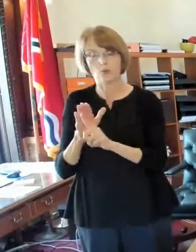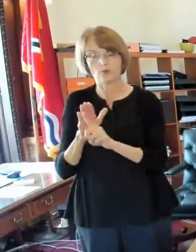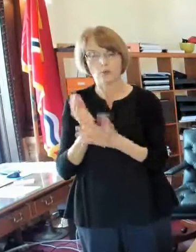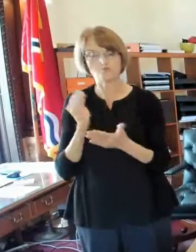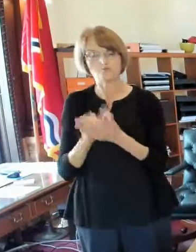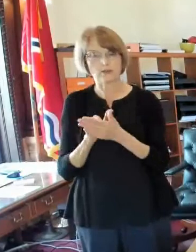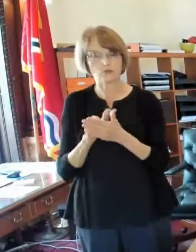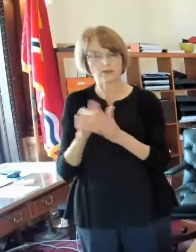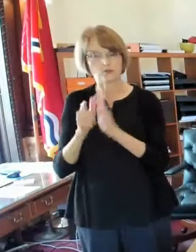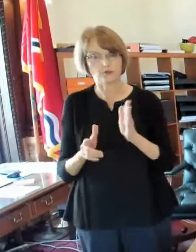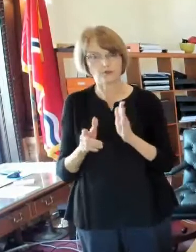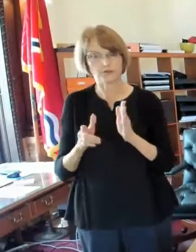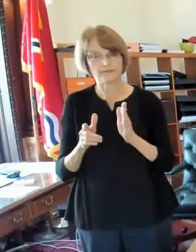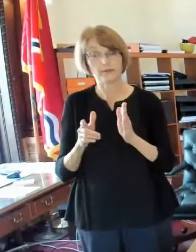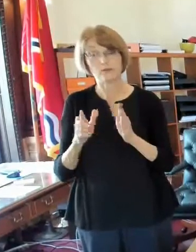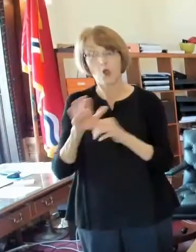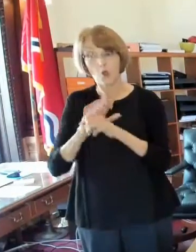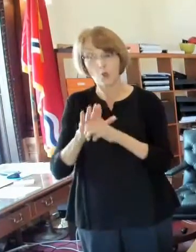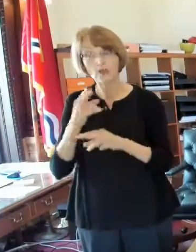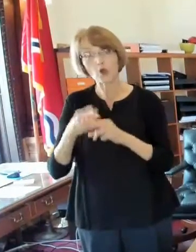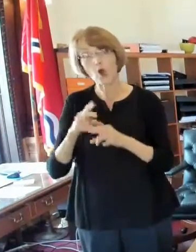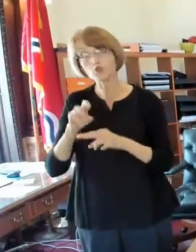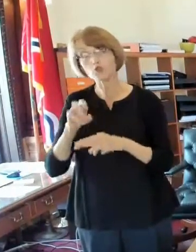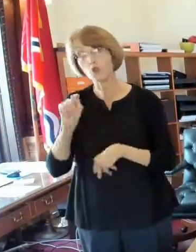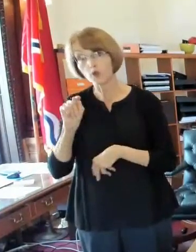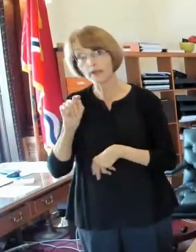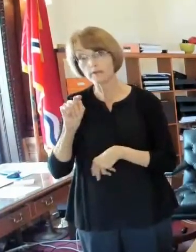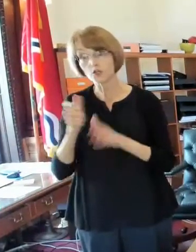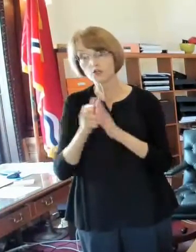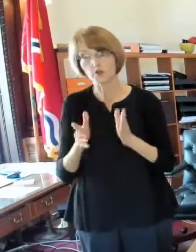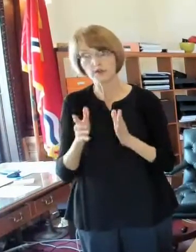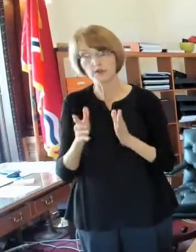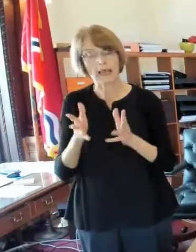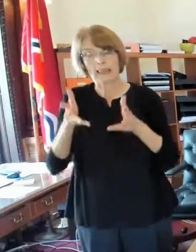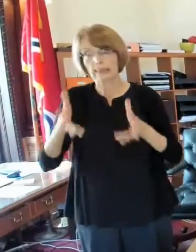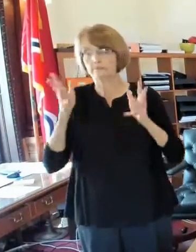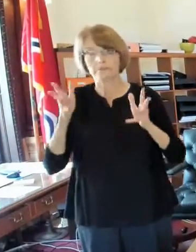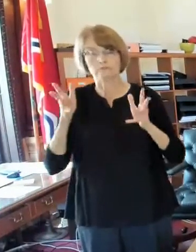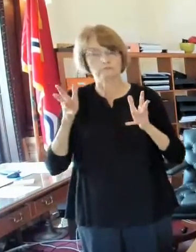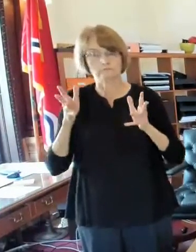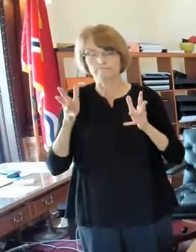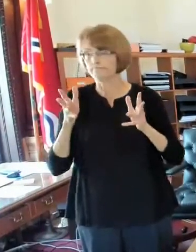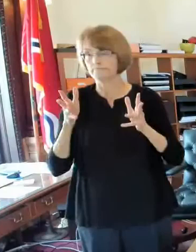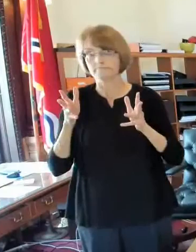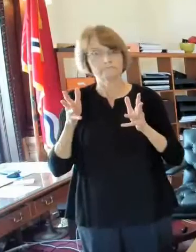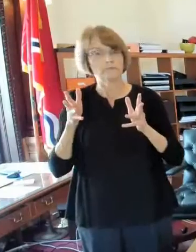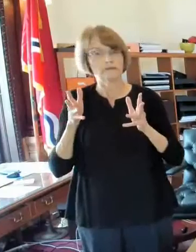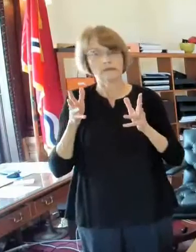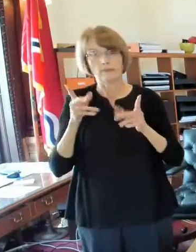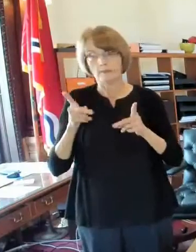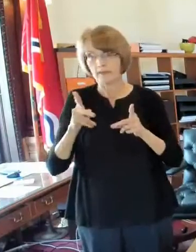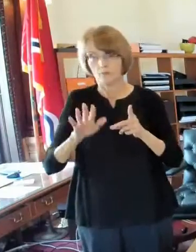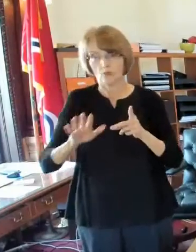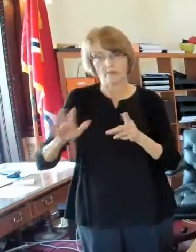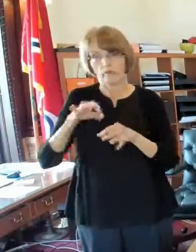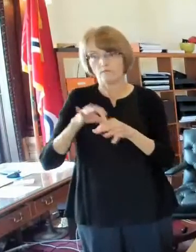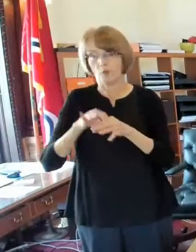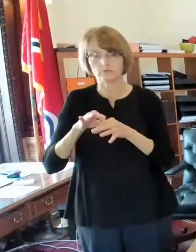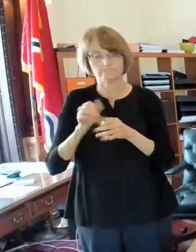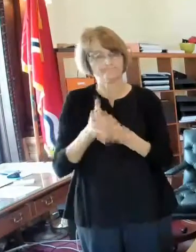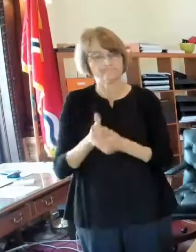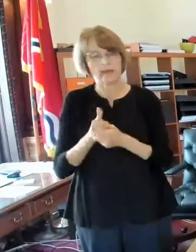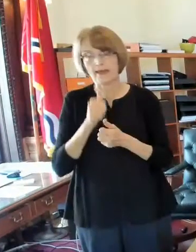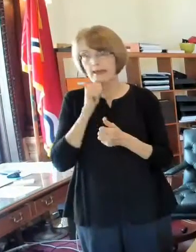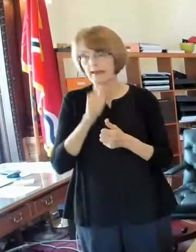attorney. And that we should leave it at that. We should let the people's vote stand. And